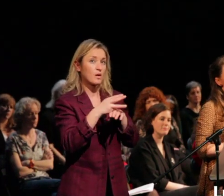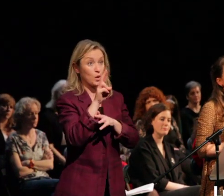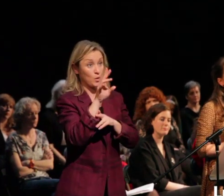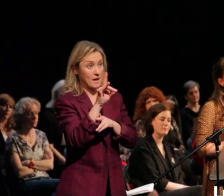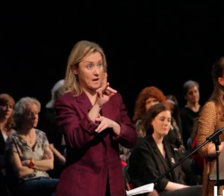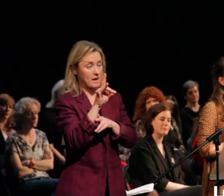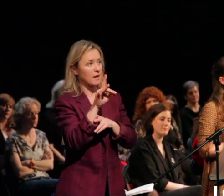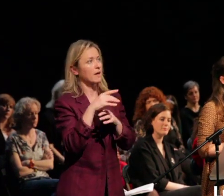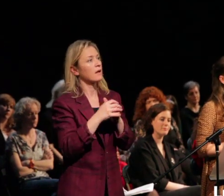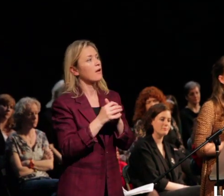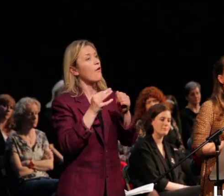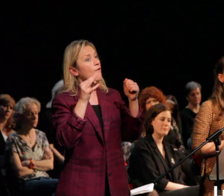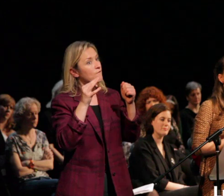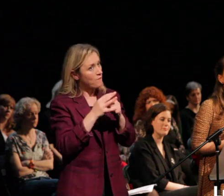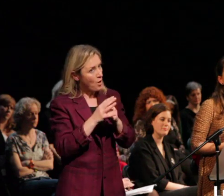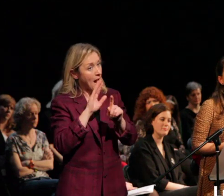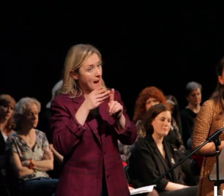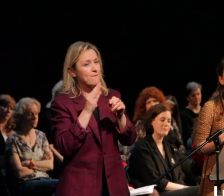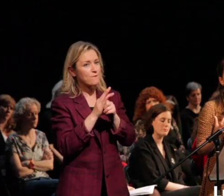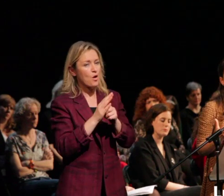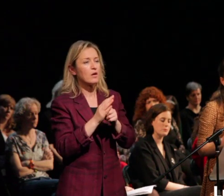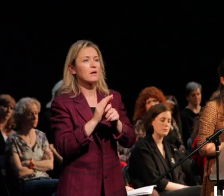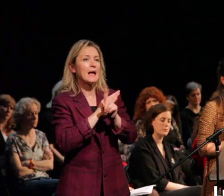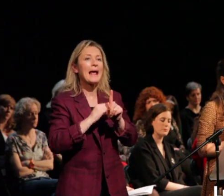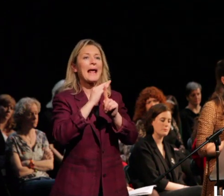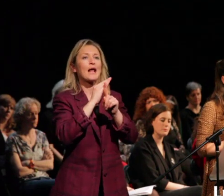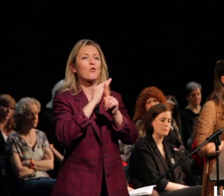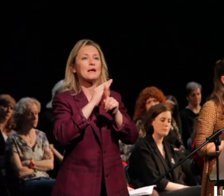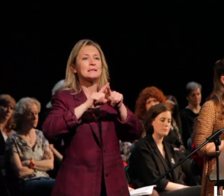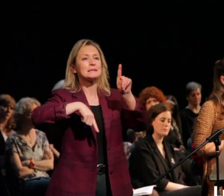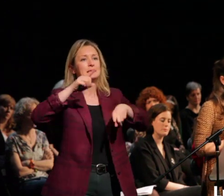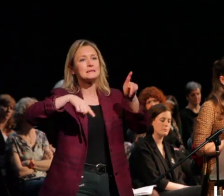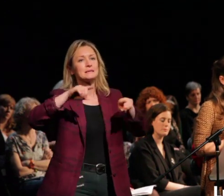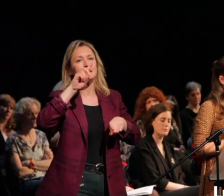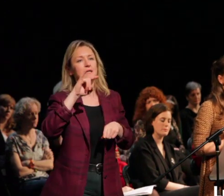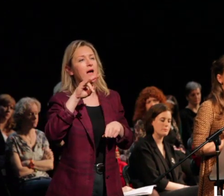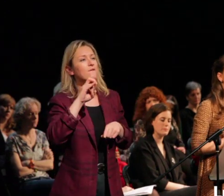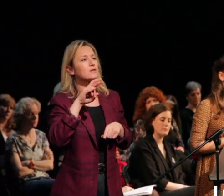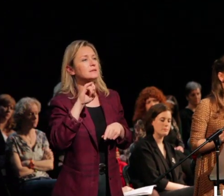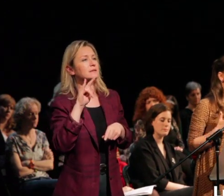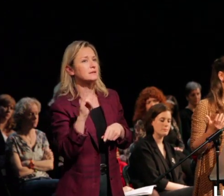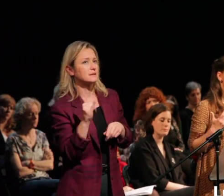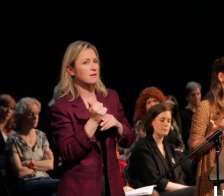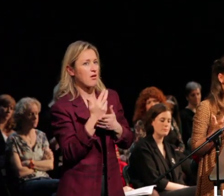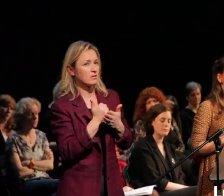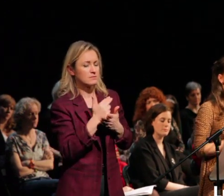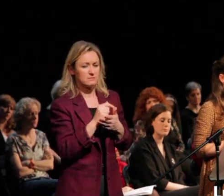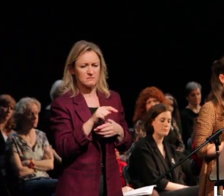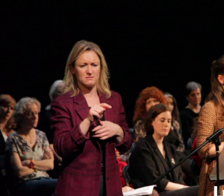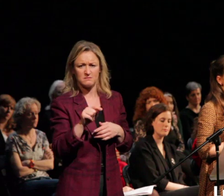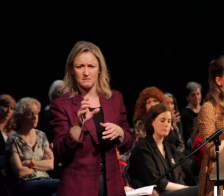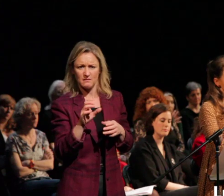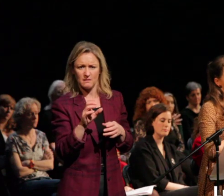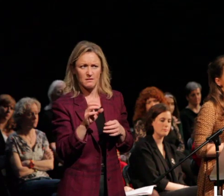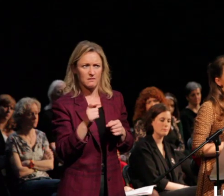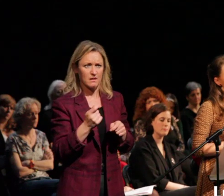was designed to increase diversity in the arts when I was setting up Tonic. And I couldn't find many schemes or initiatives